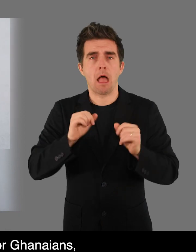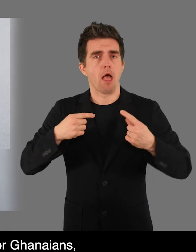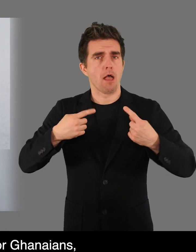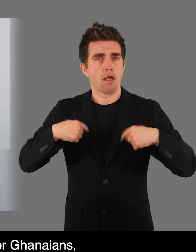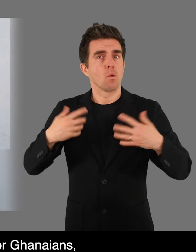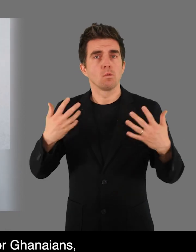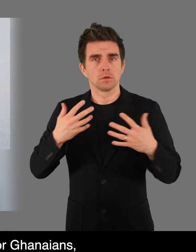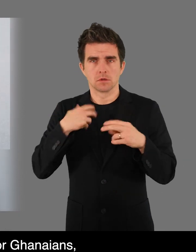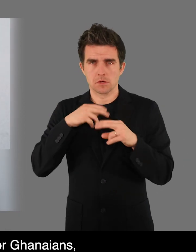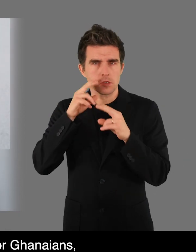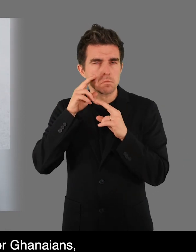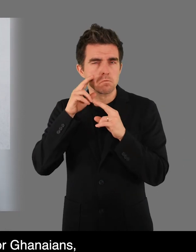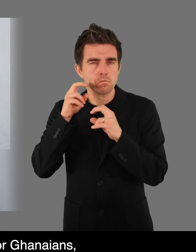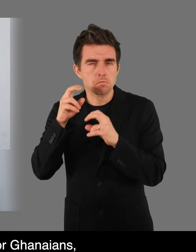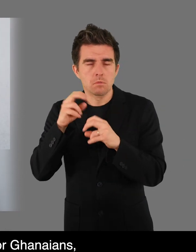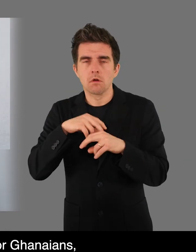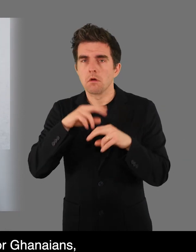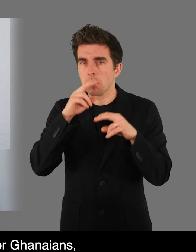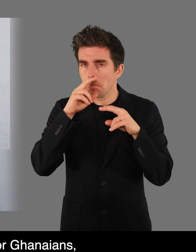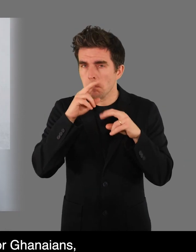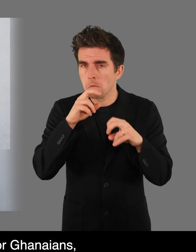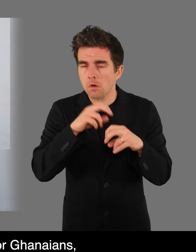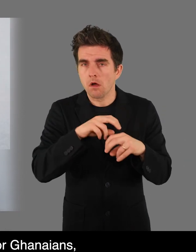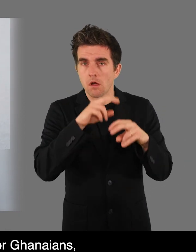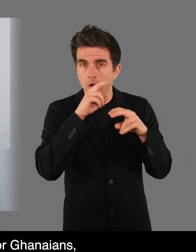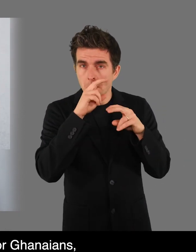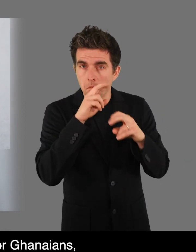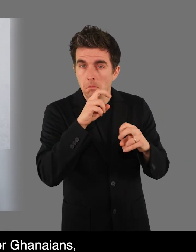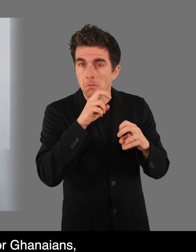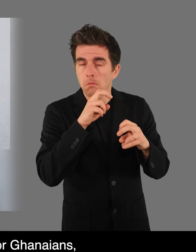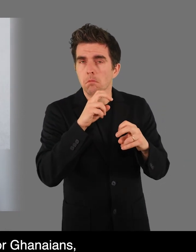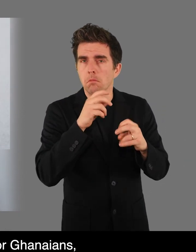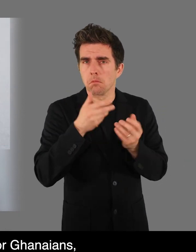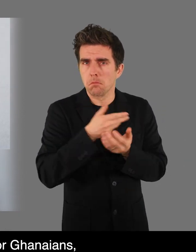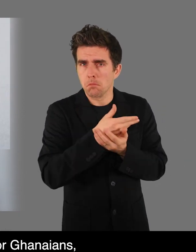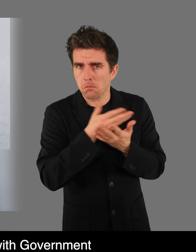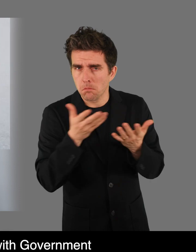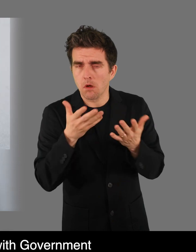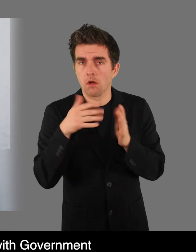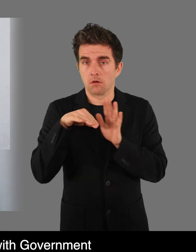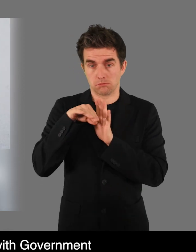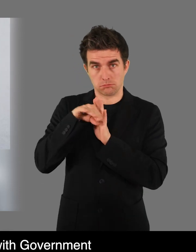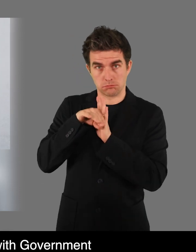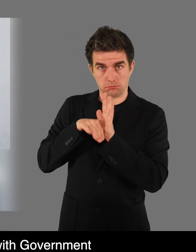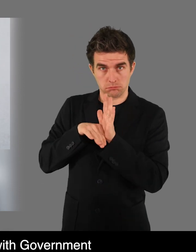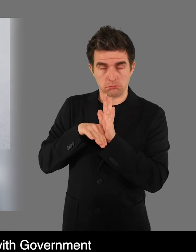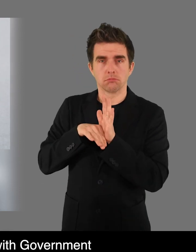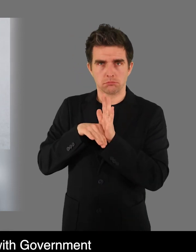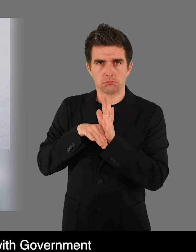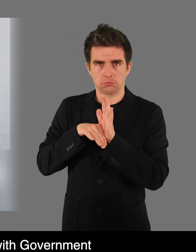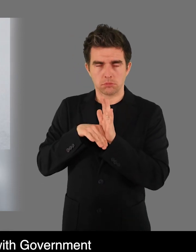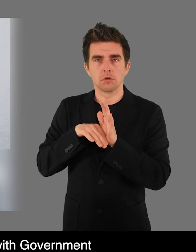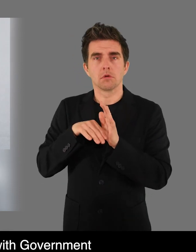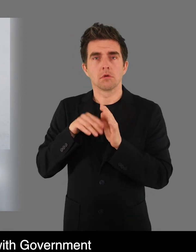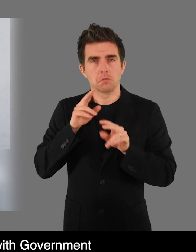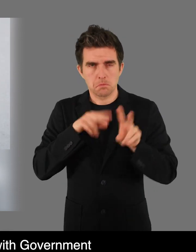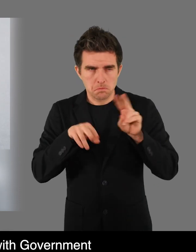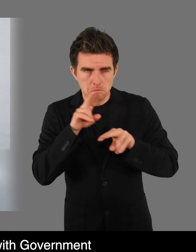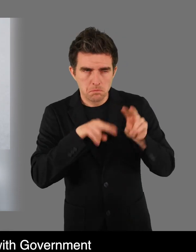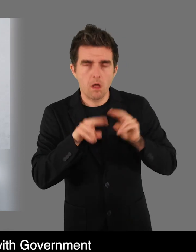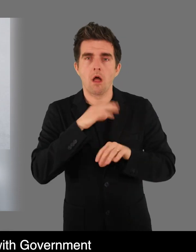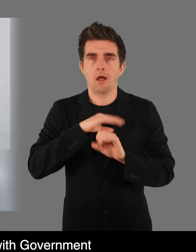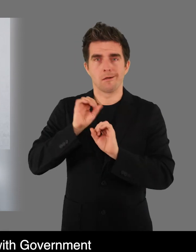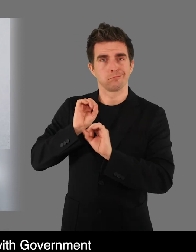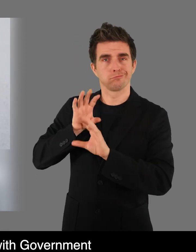Ghanaians. And we are able to do an analysis of those policies and share our feedback